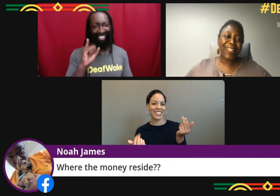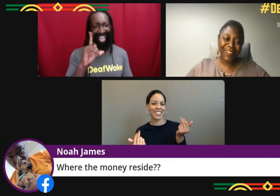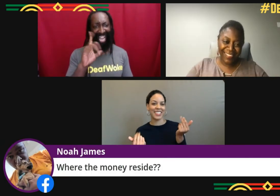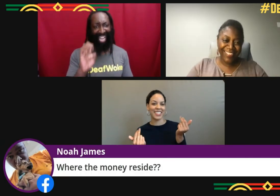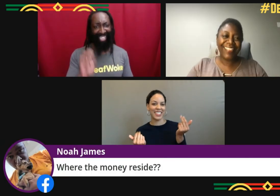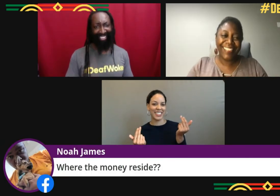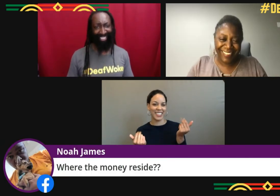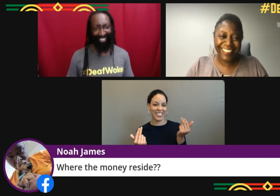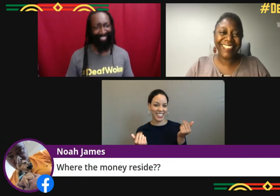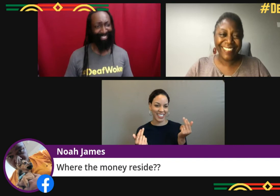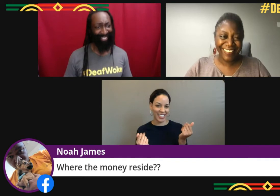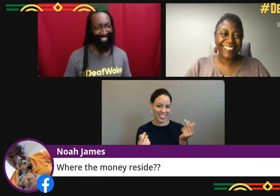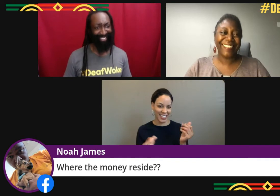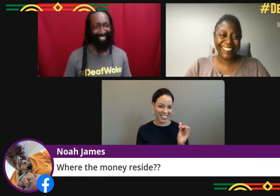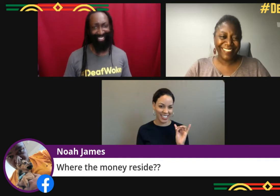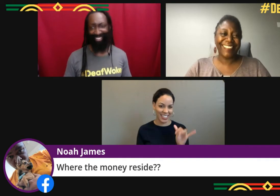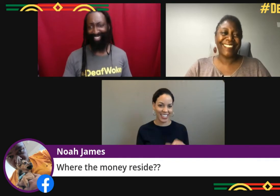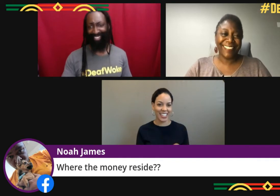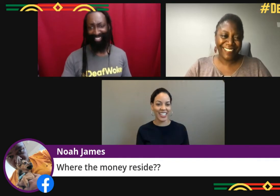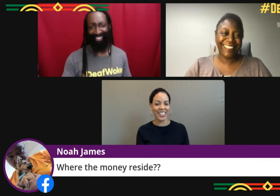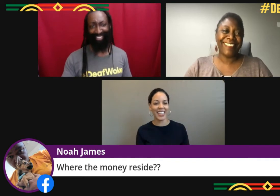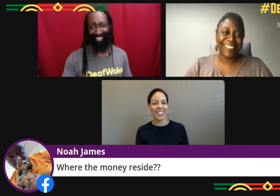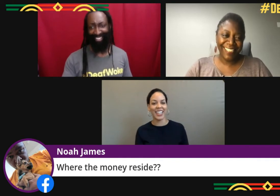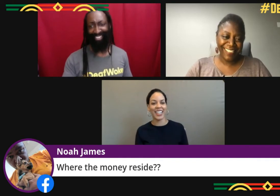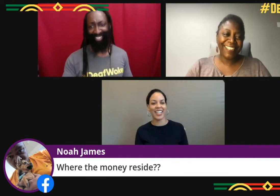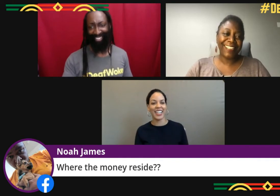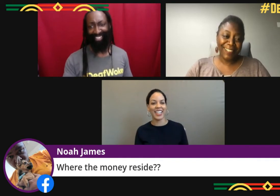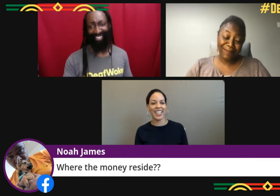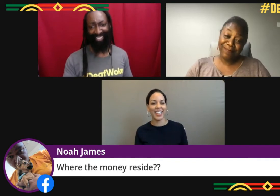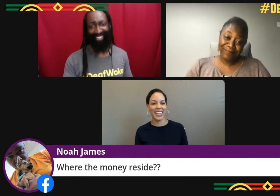Where's the money reside? Noah?